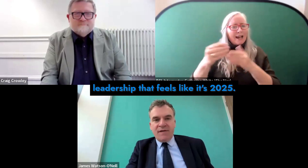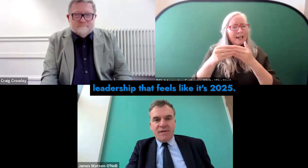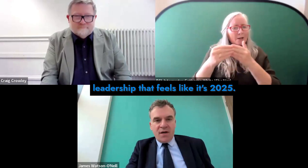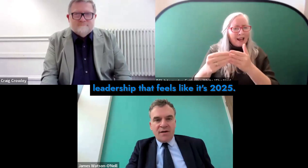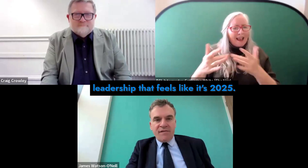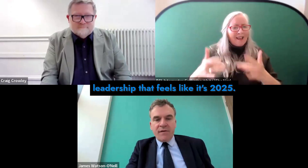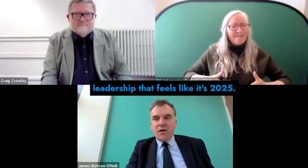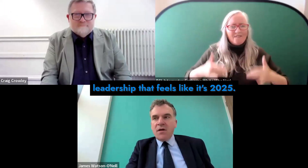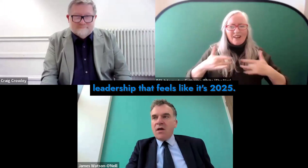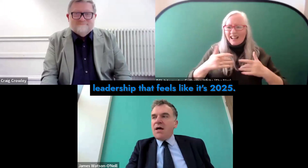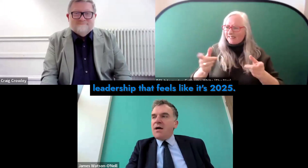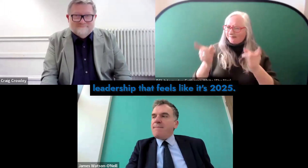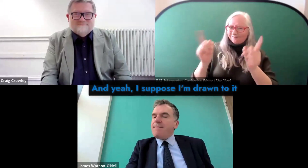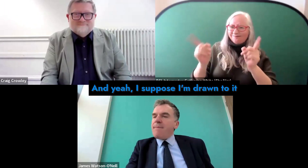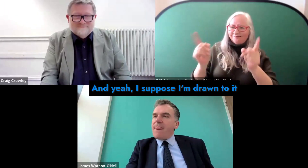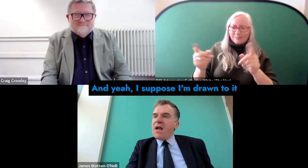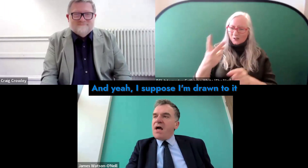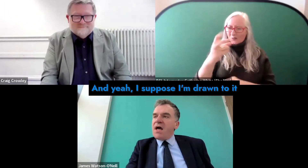it's 2025.